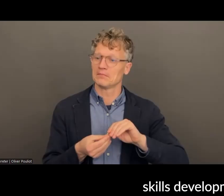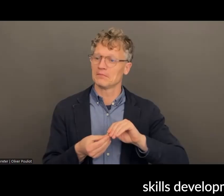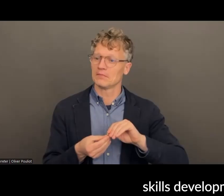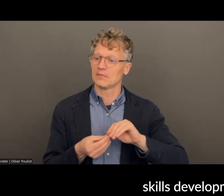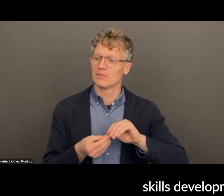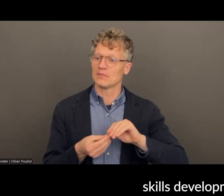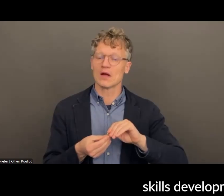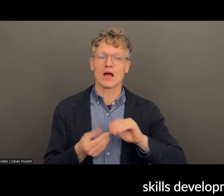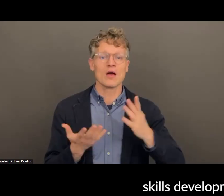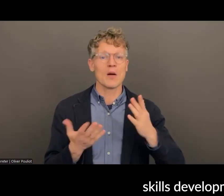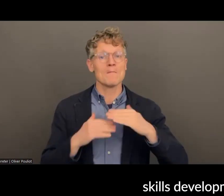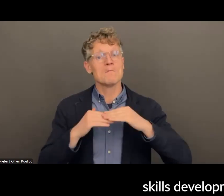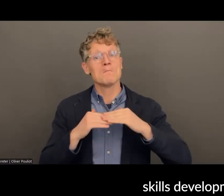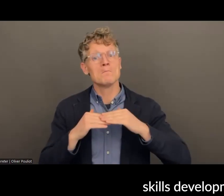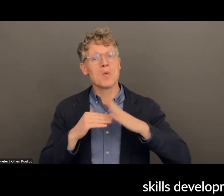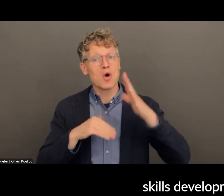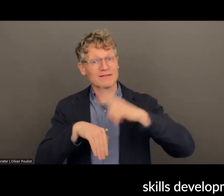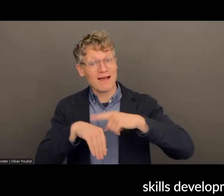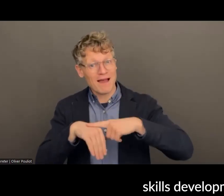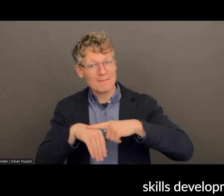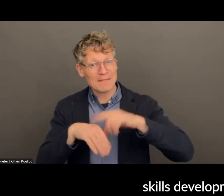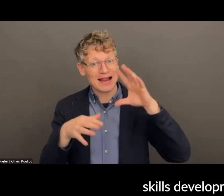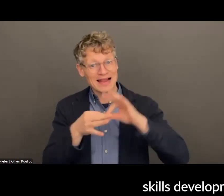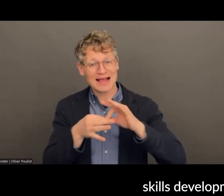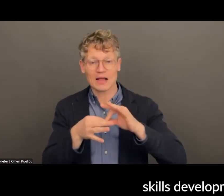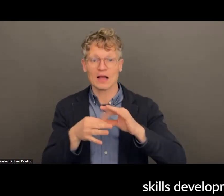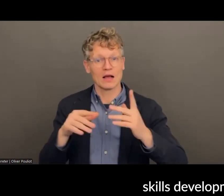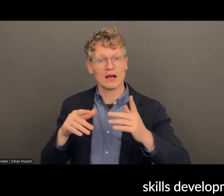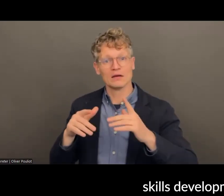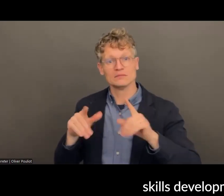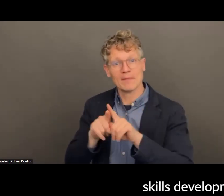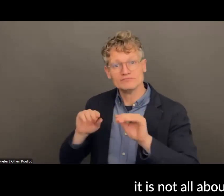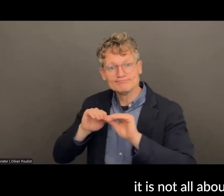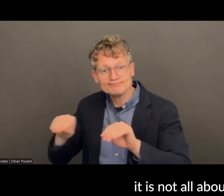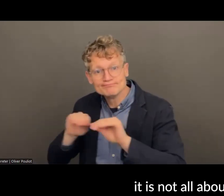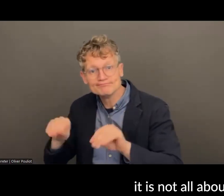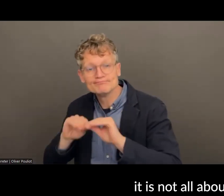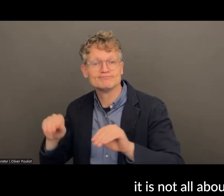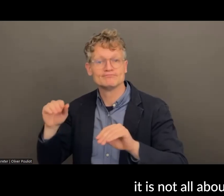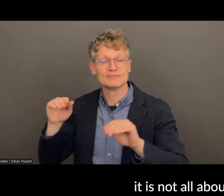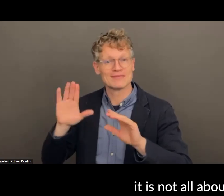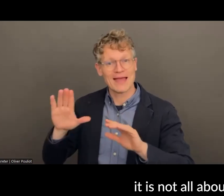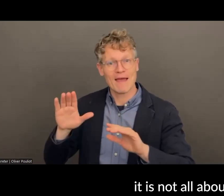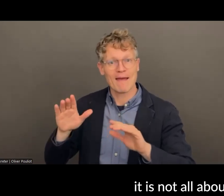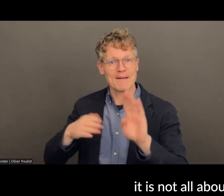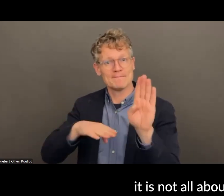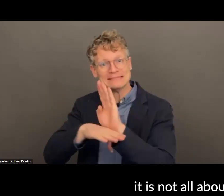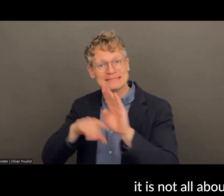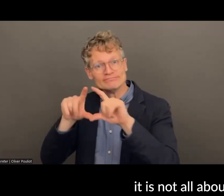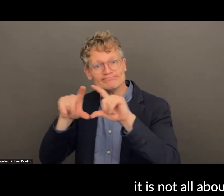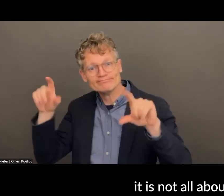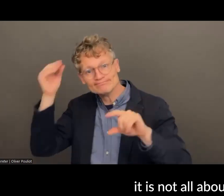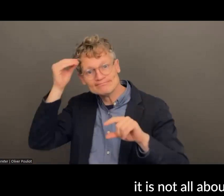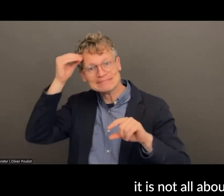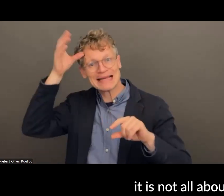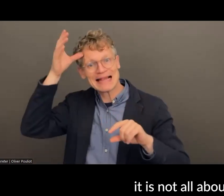giving more time for skills development for the micro entrepreneurs with complex disabilities, it is not all about slowing